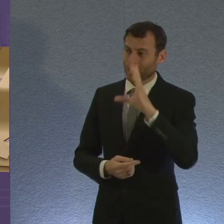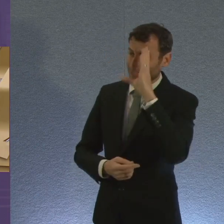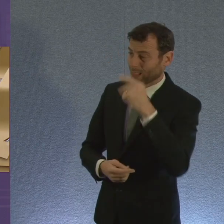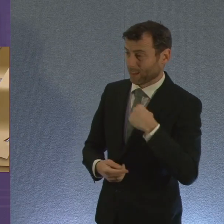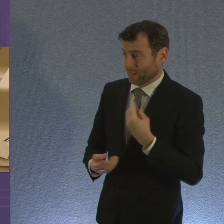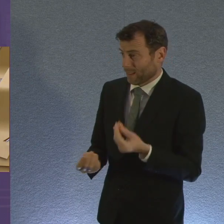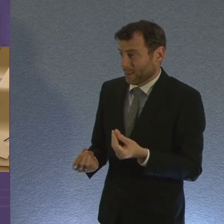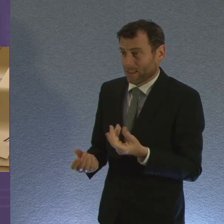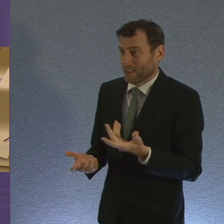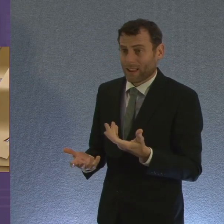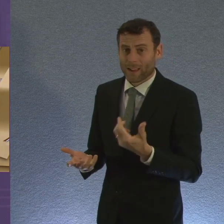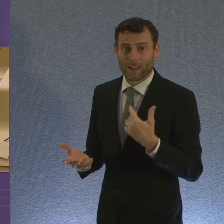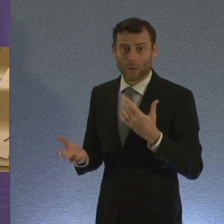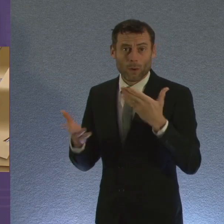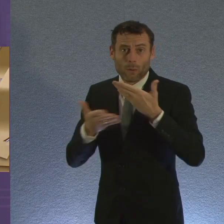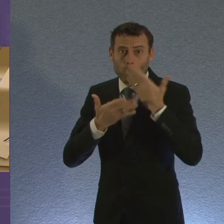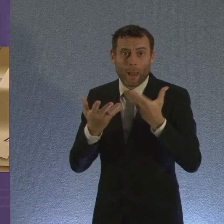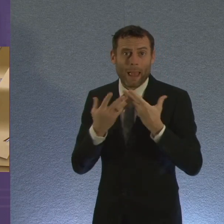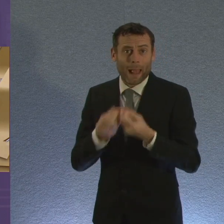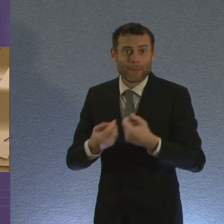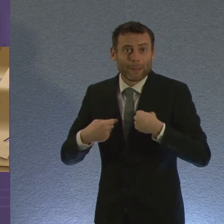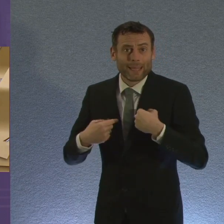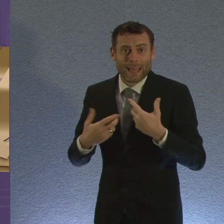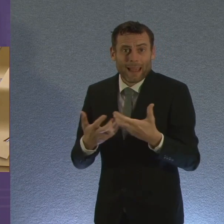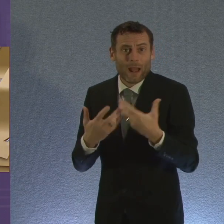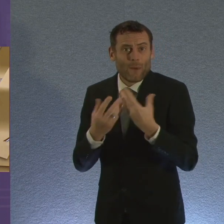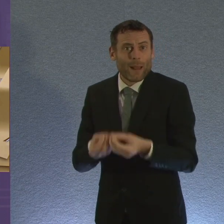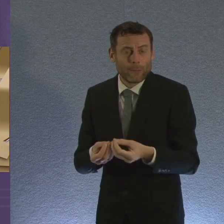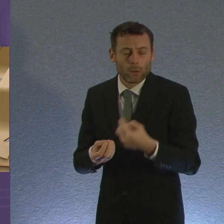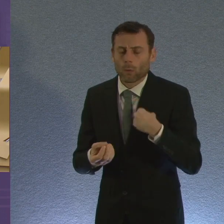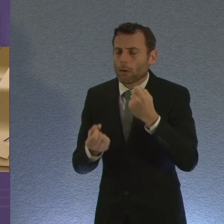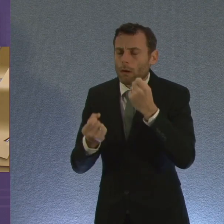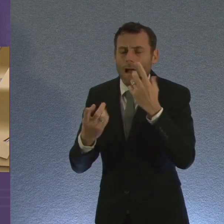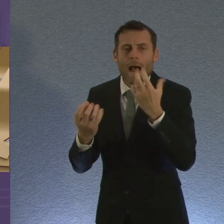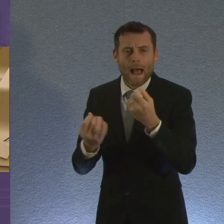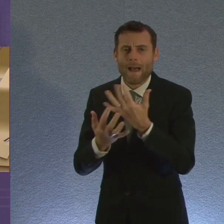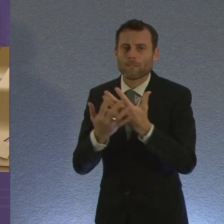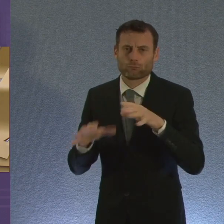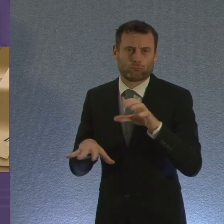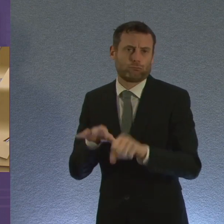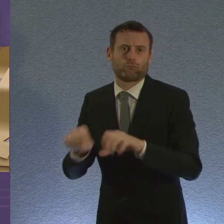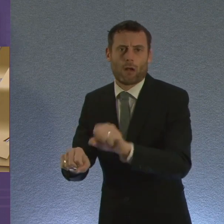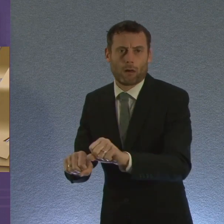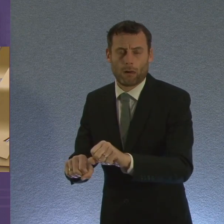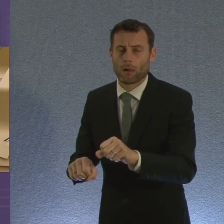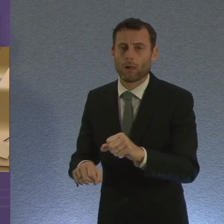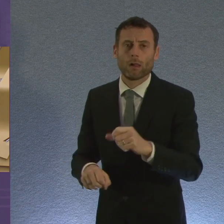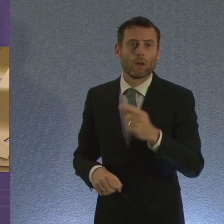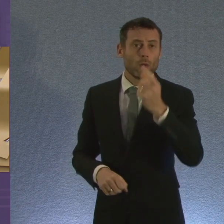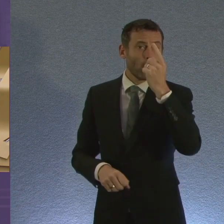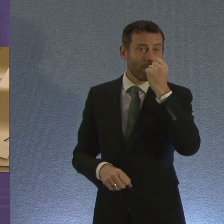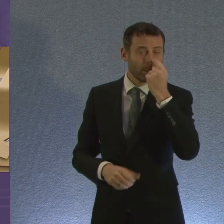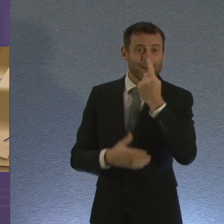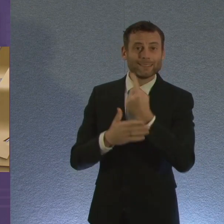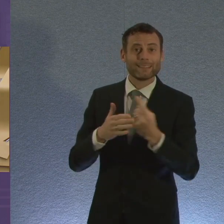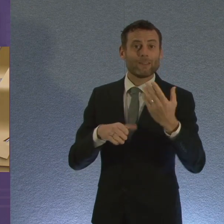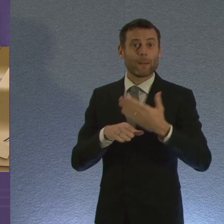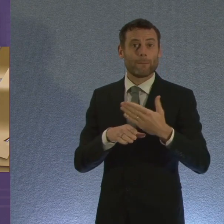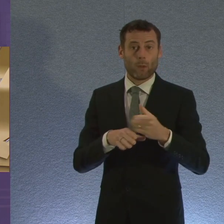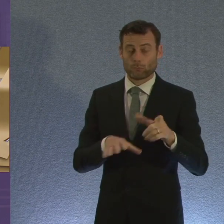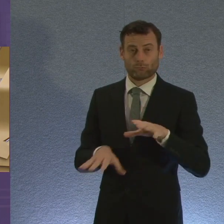fall between the gaps, and Pauline McNeill indicated that at every level, whether that be assistance for self-employed, whether it be in rent, whether it be